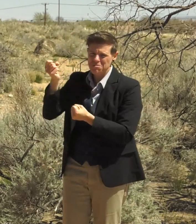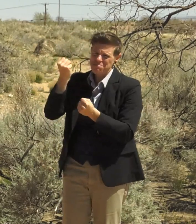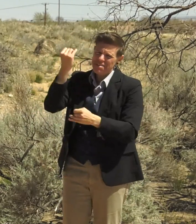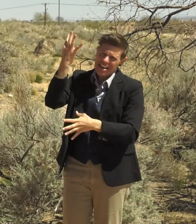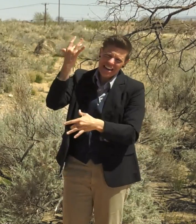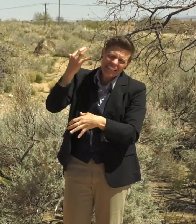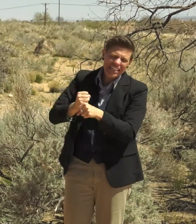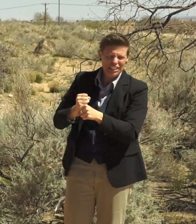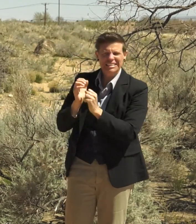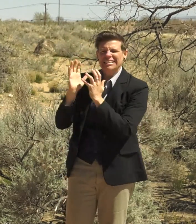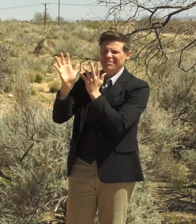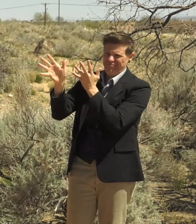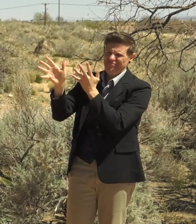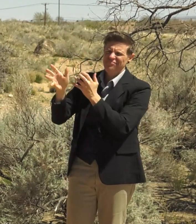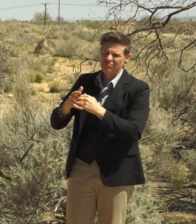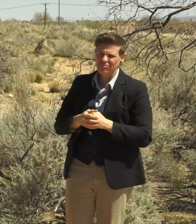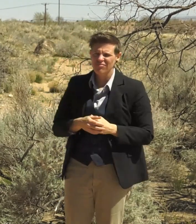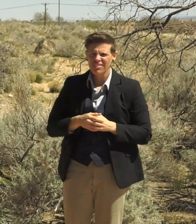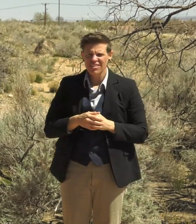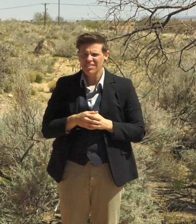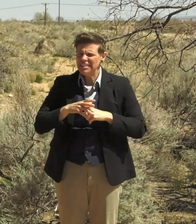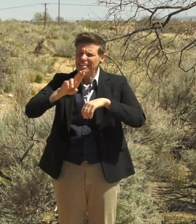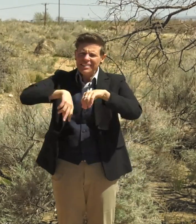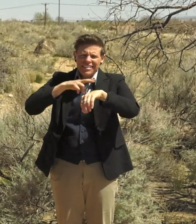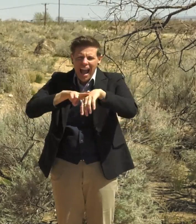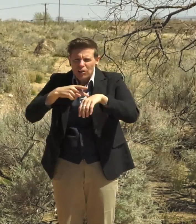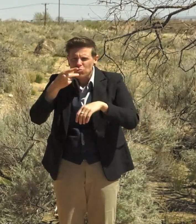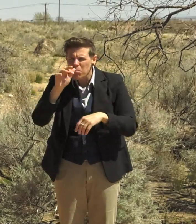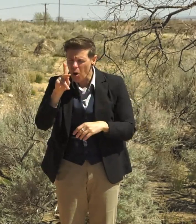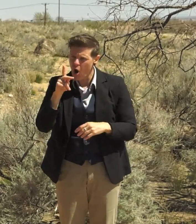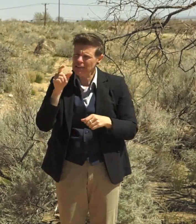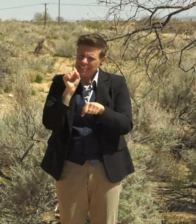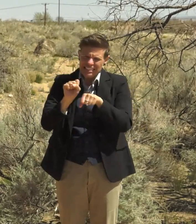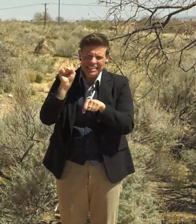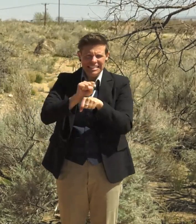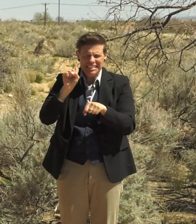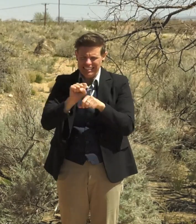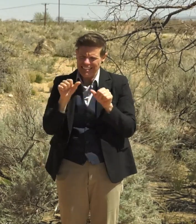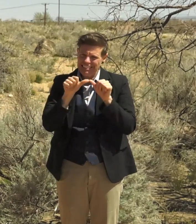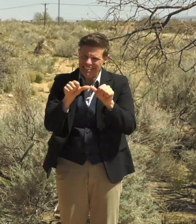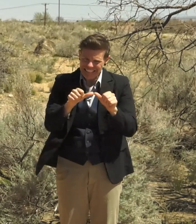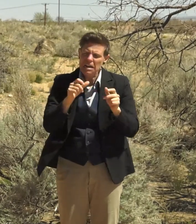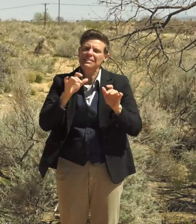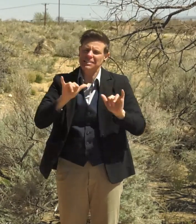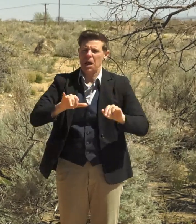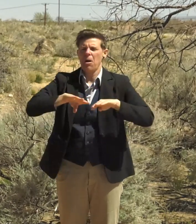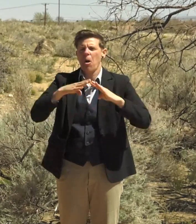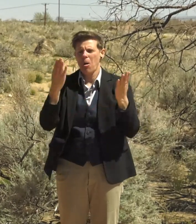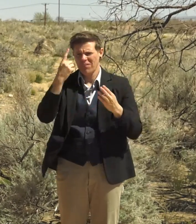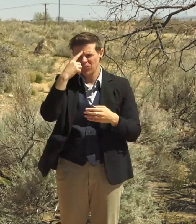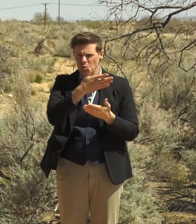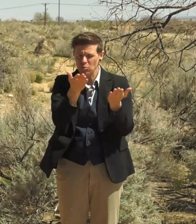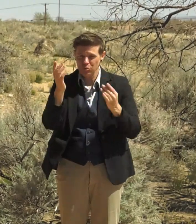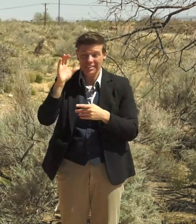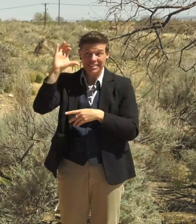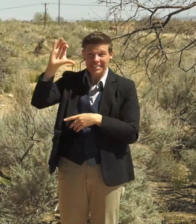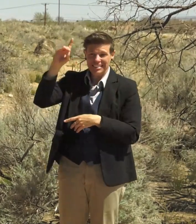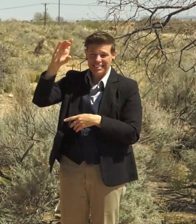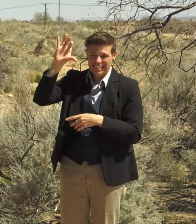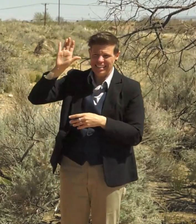remain open during this crisis. And we're trying to follow CDC guidance and the governor and the local